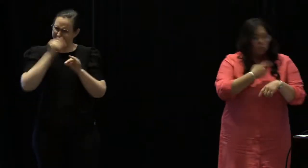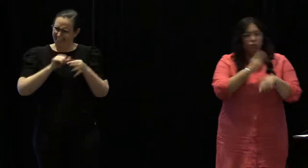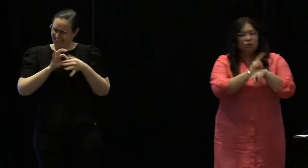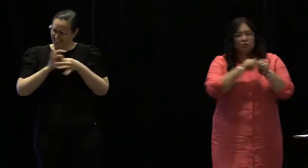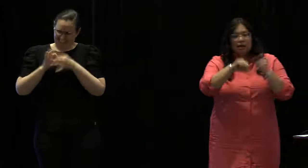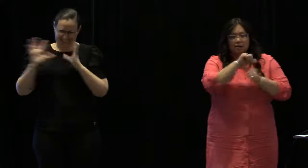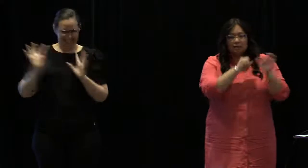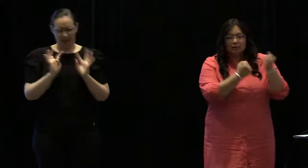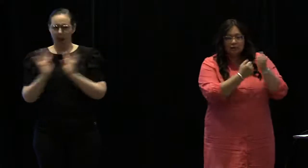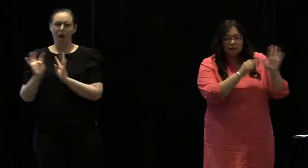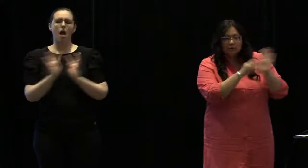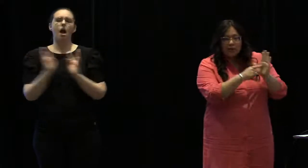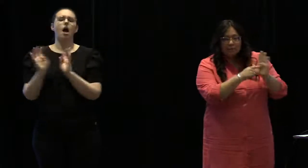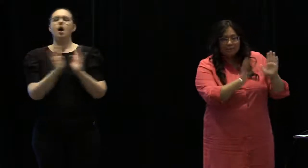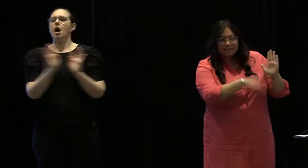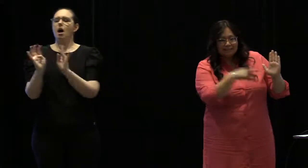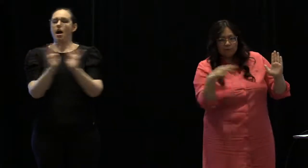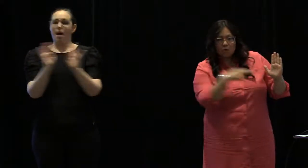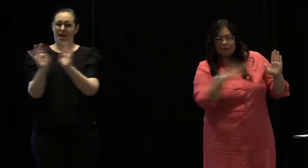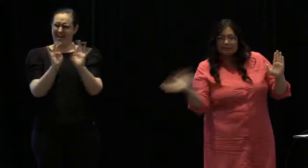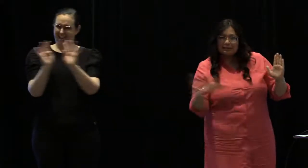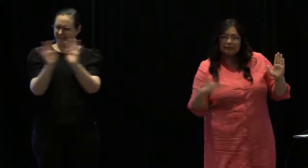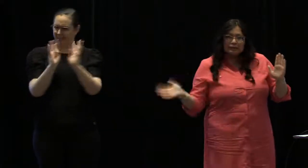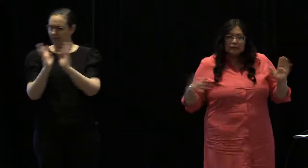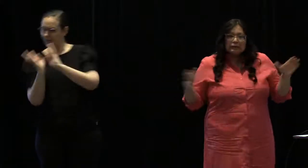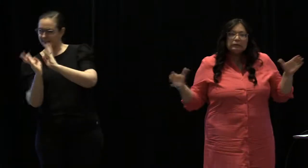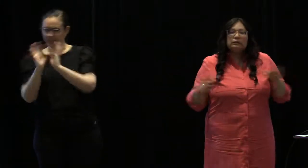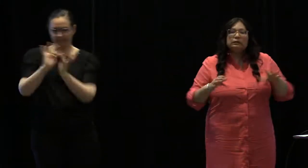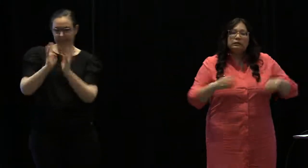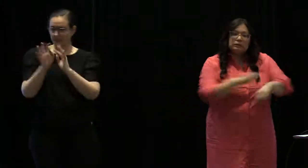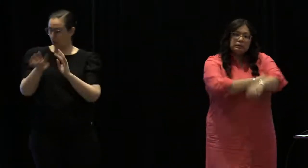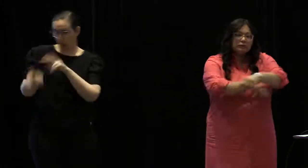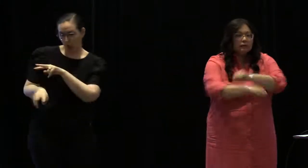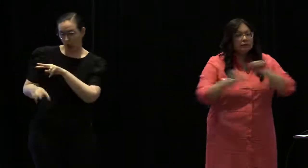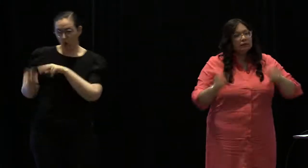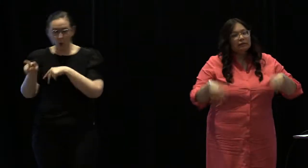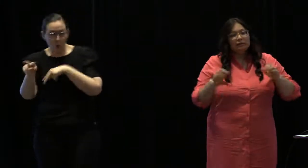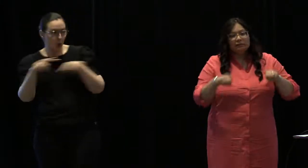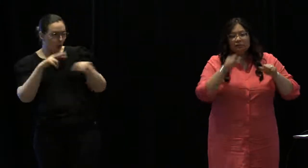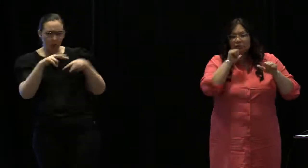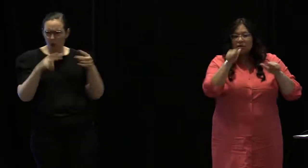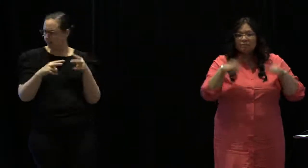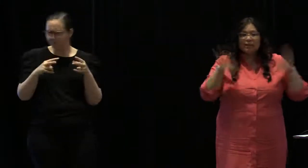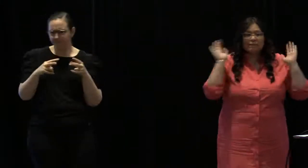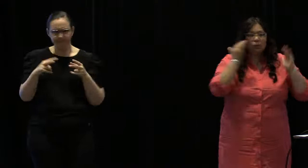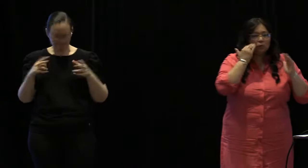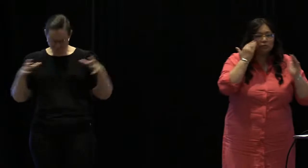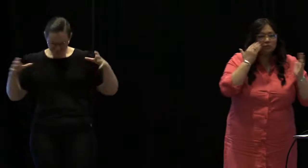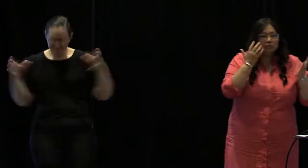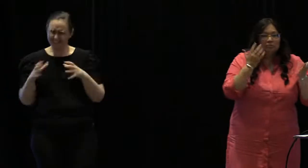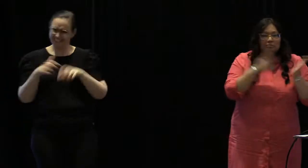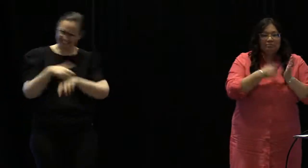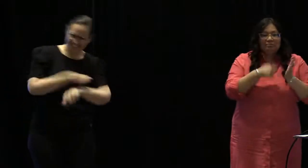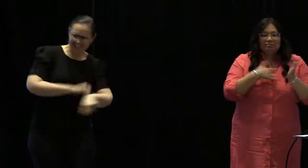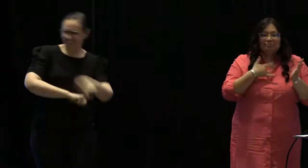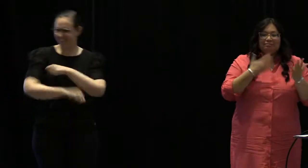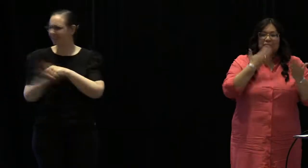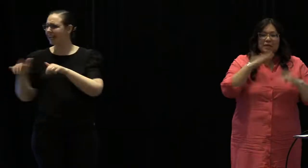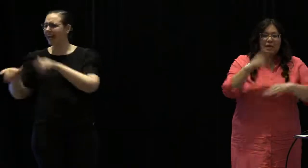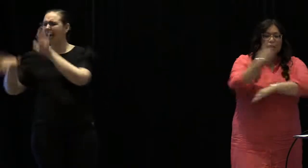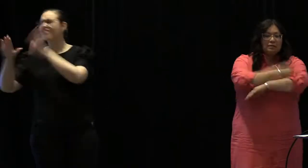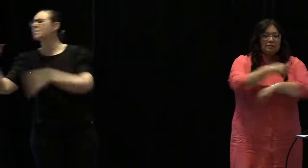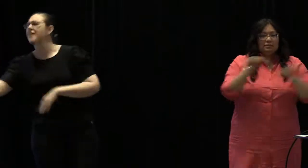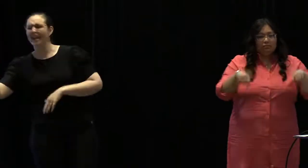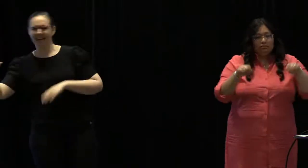the power of the PAC and the power of GVAD, that we can look at what has been done already, and we're able to look at